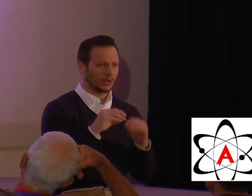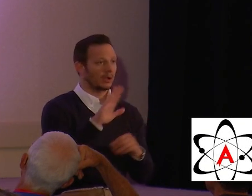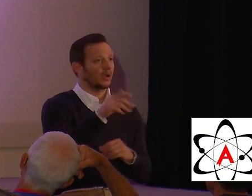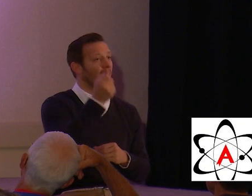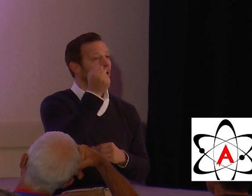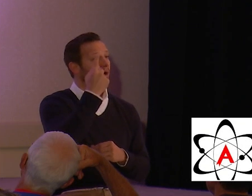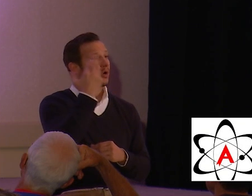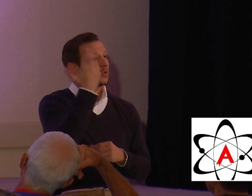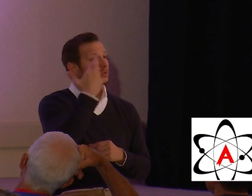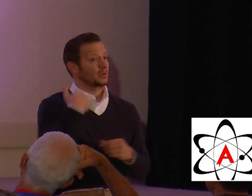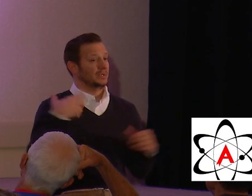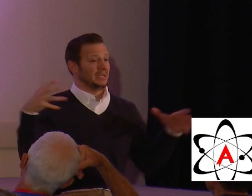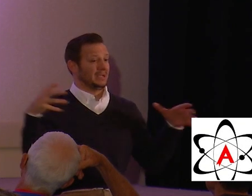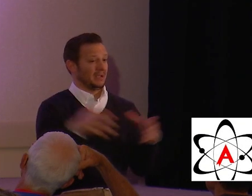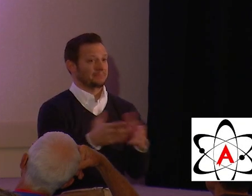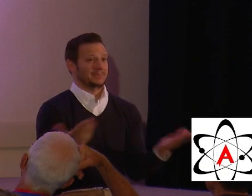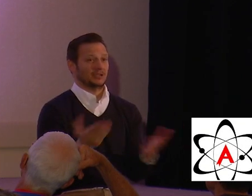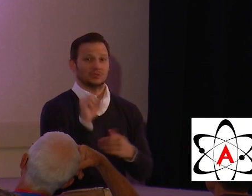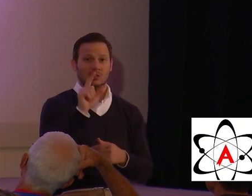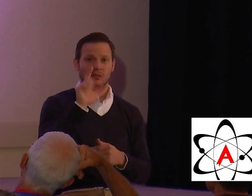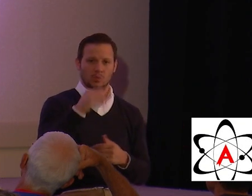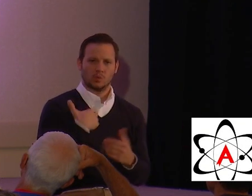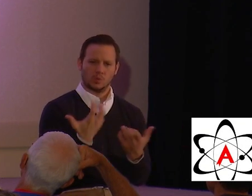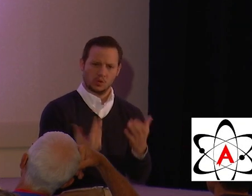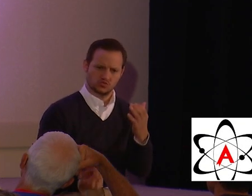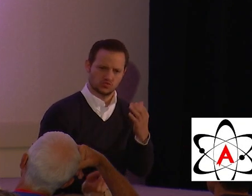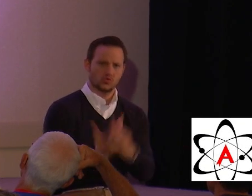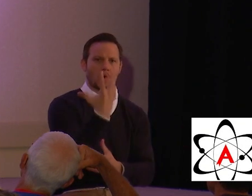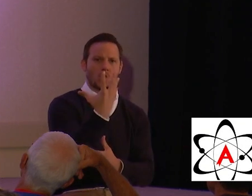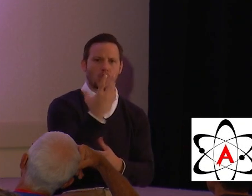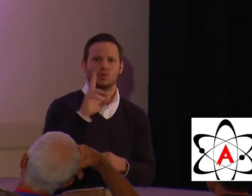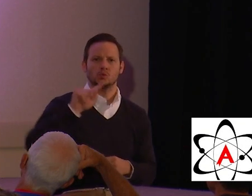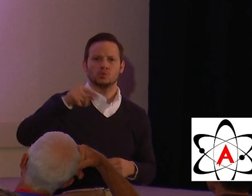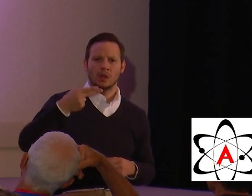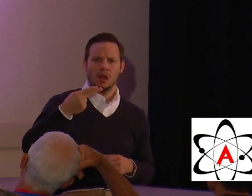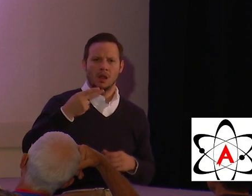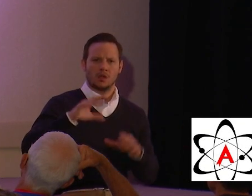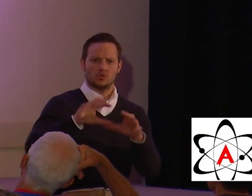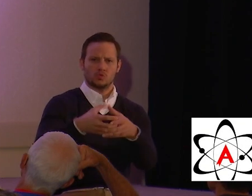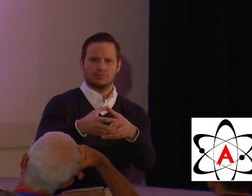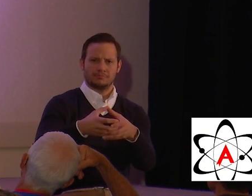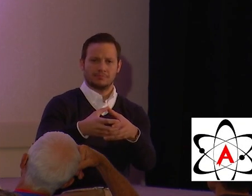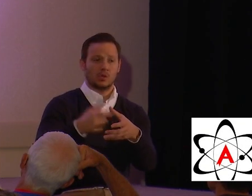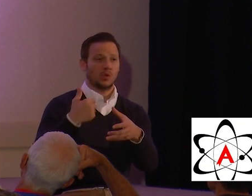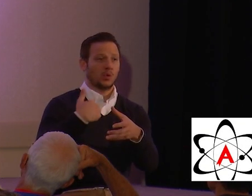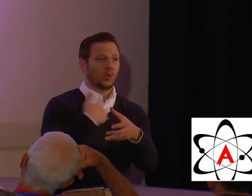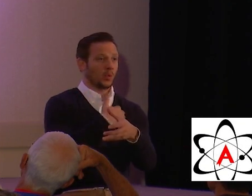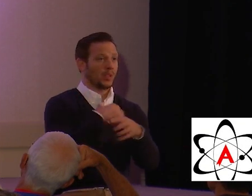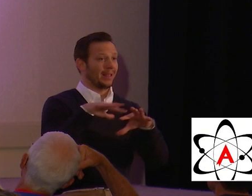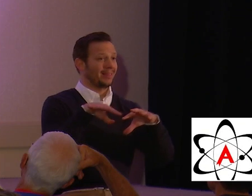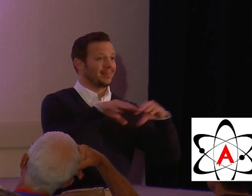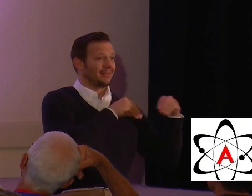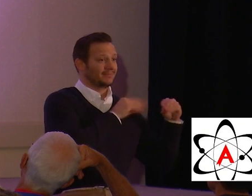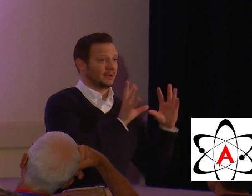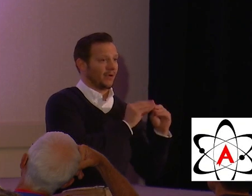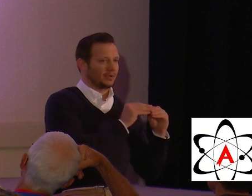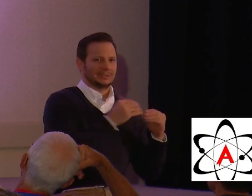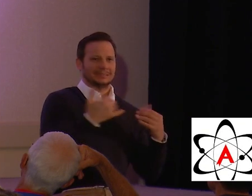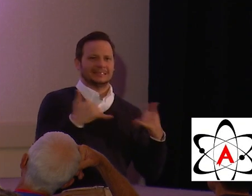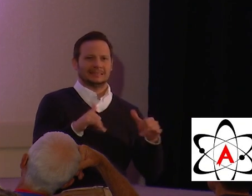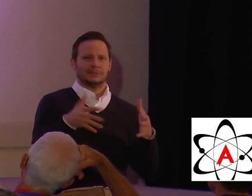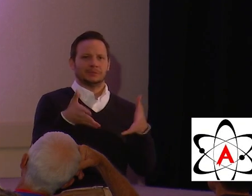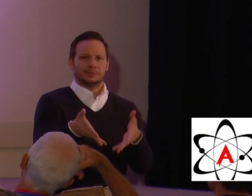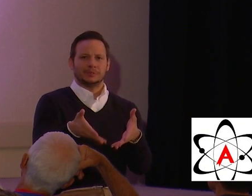Atheist Convention here was to grow Atheists of Utah so that when we leave behind a thriving atheist